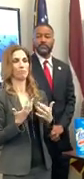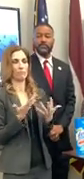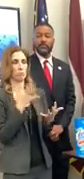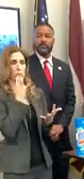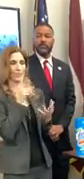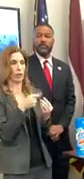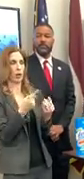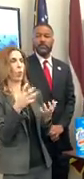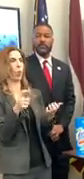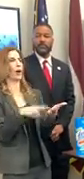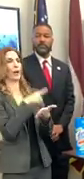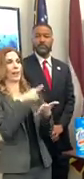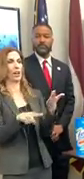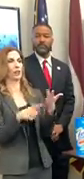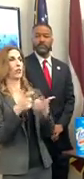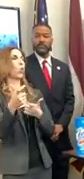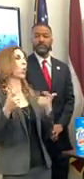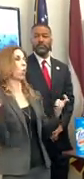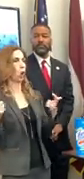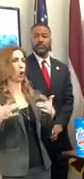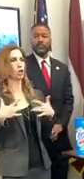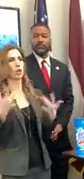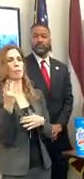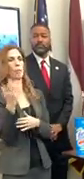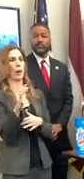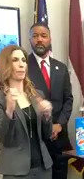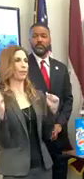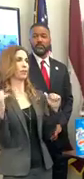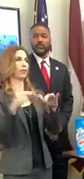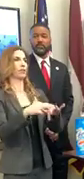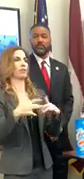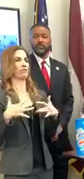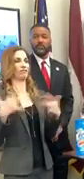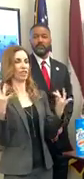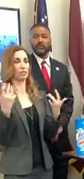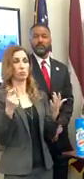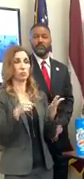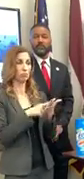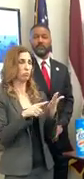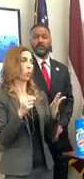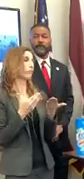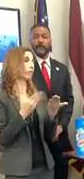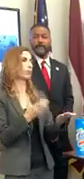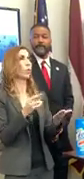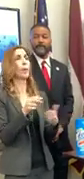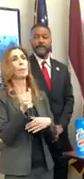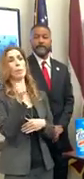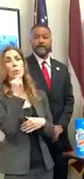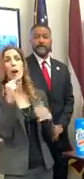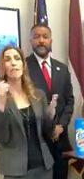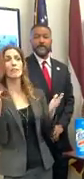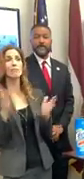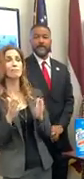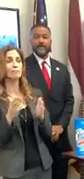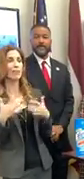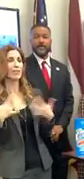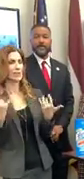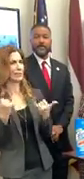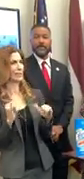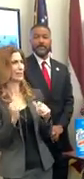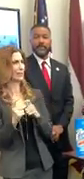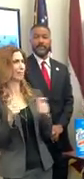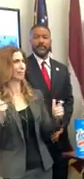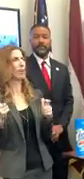when you talk about wanting to cancel large public events or recommending that, or even some larger private events, is there any way you can be any